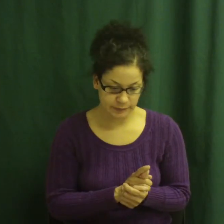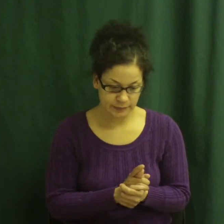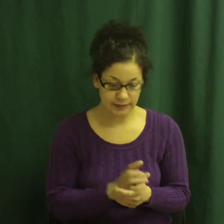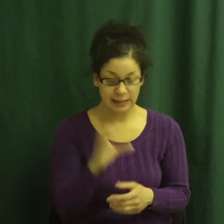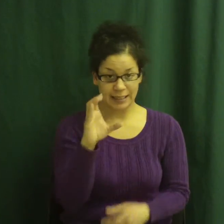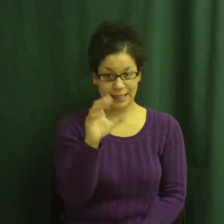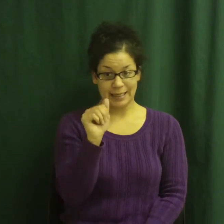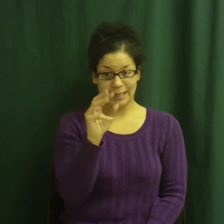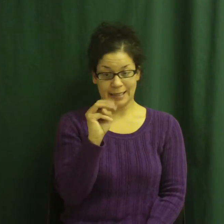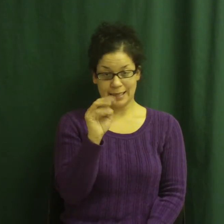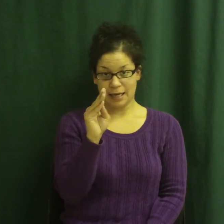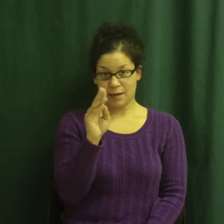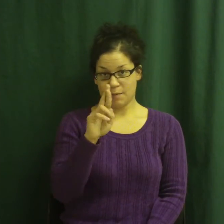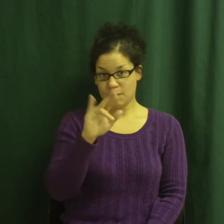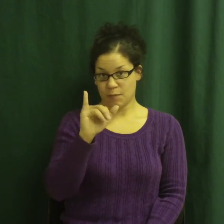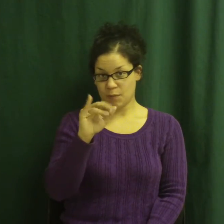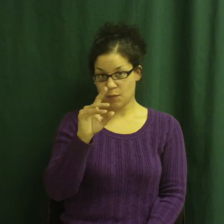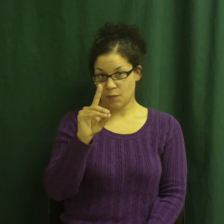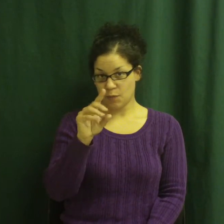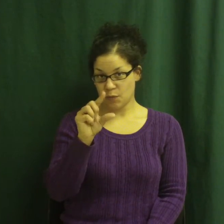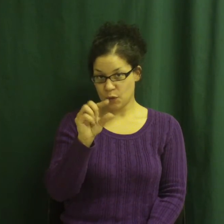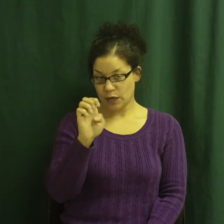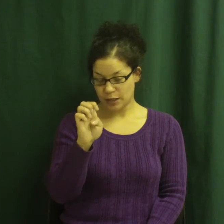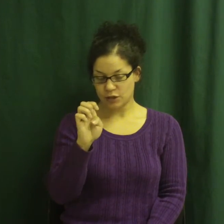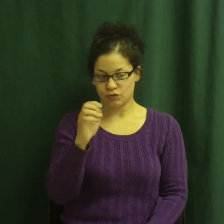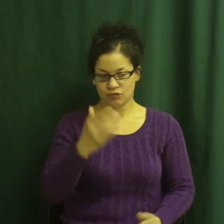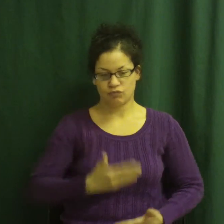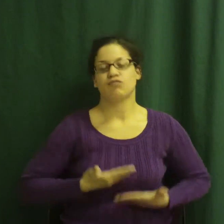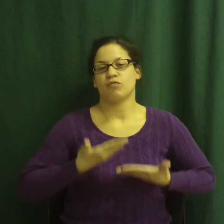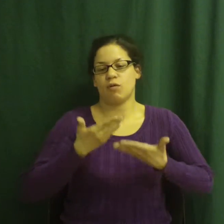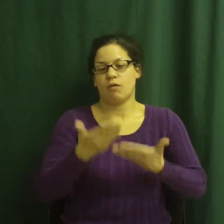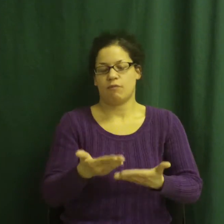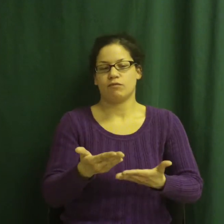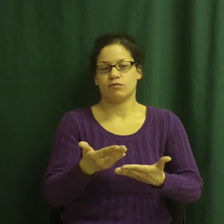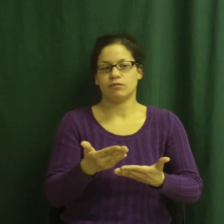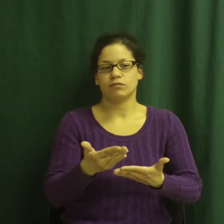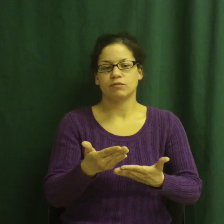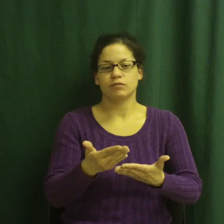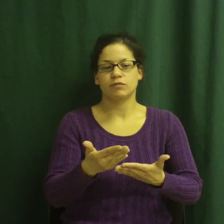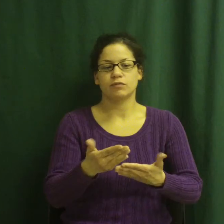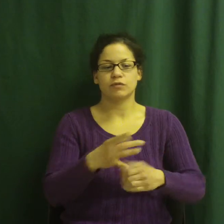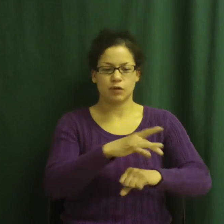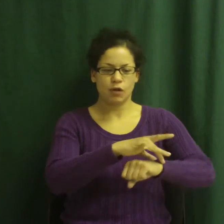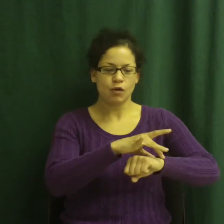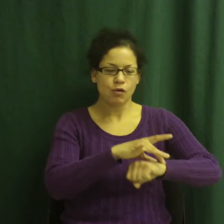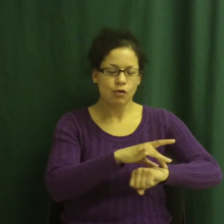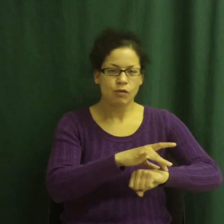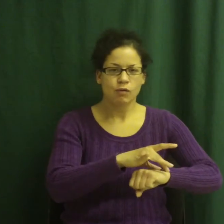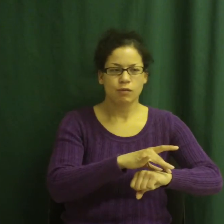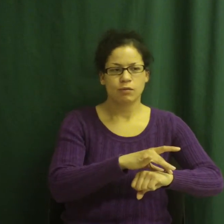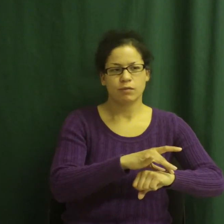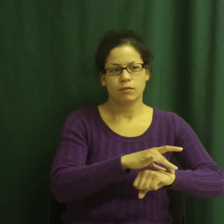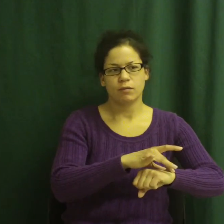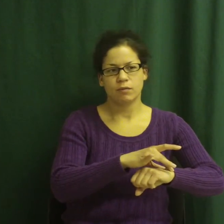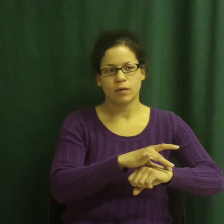perspective on the history and culture of food and drink and takes up subjects from food fads,